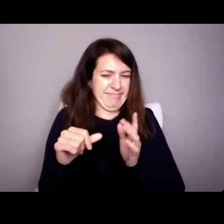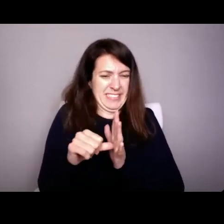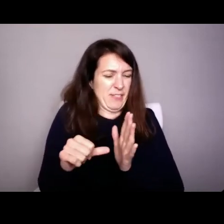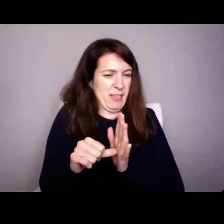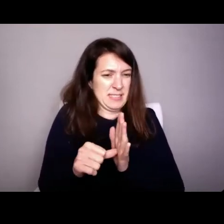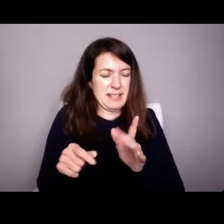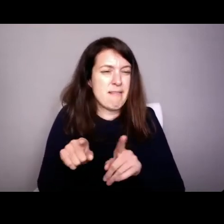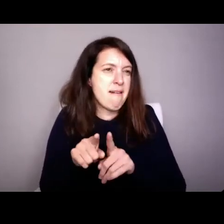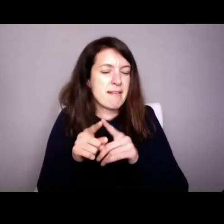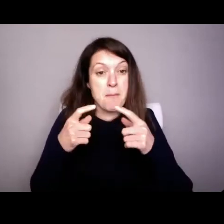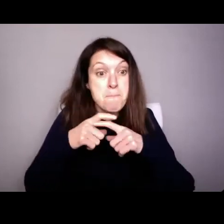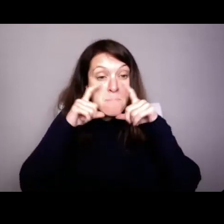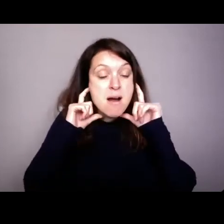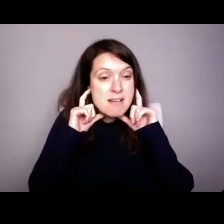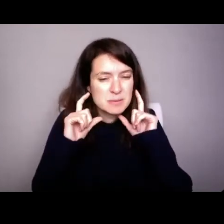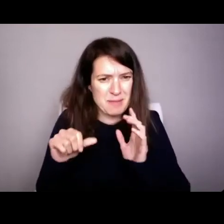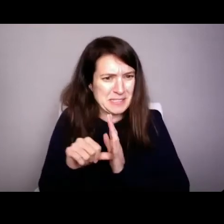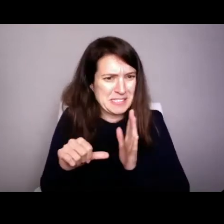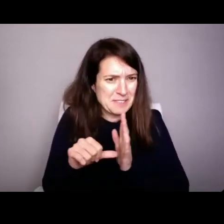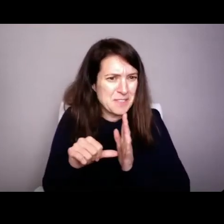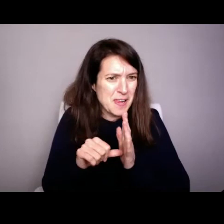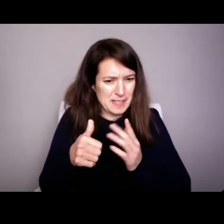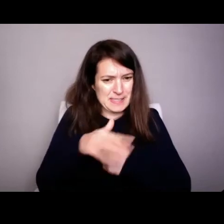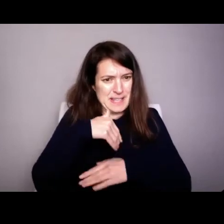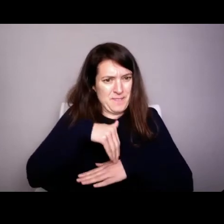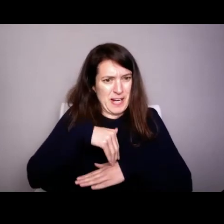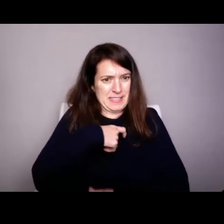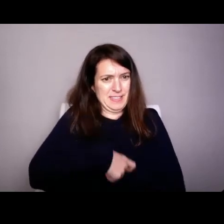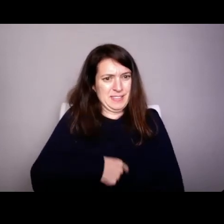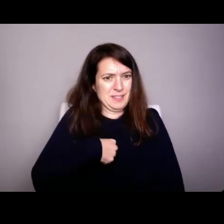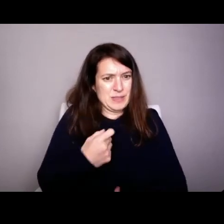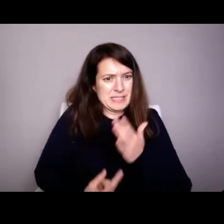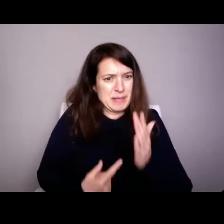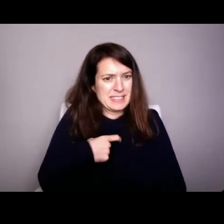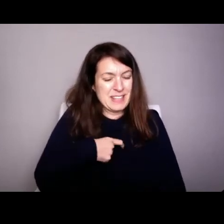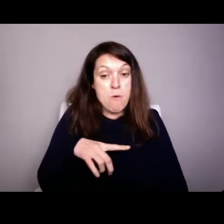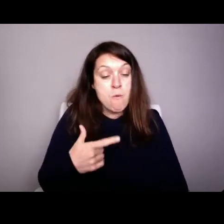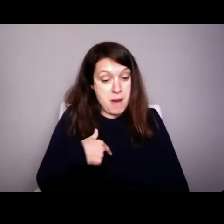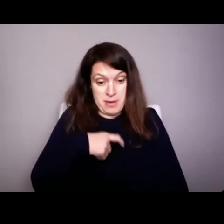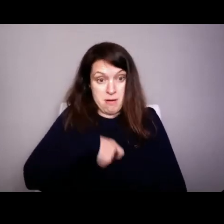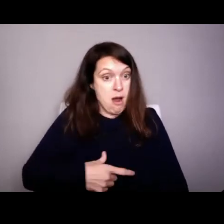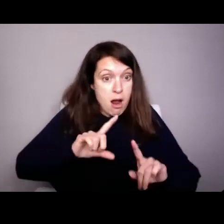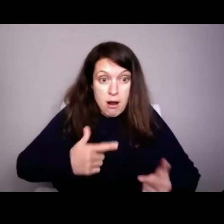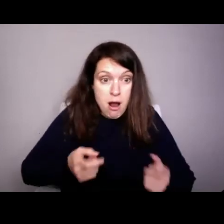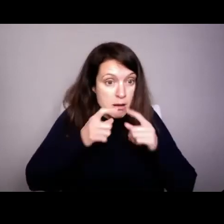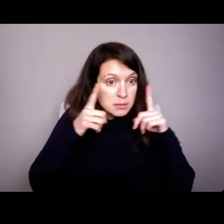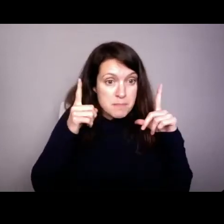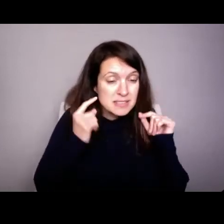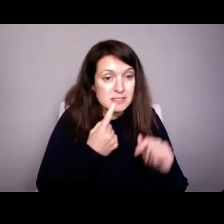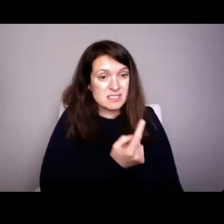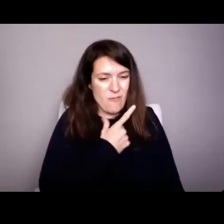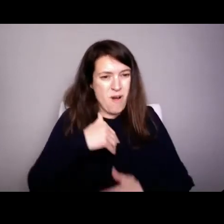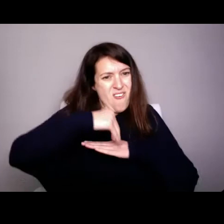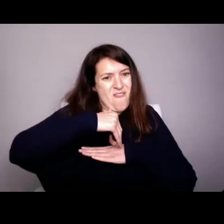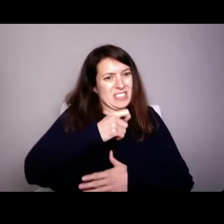having backlash for that, or being unable to wear a mask due to some component of their disability.